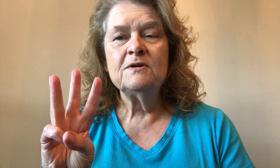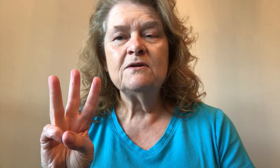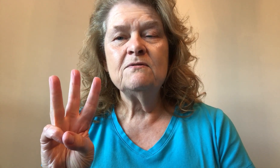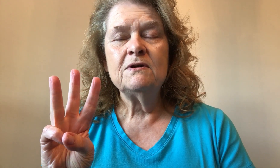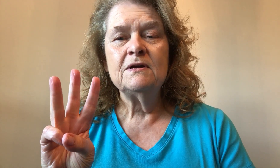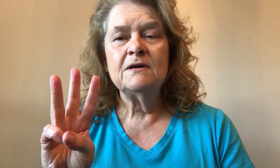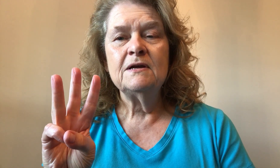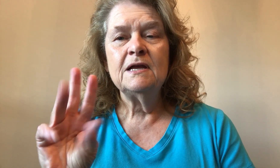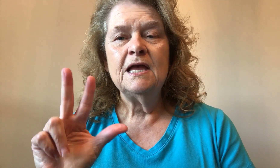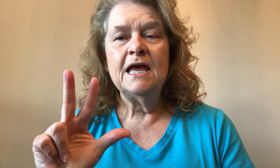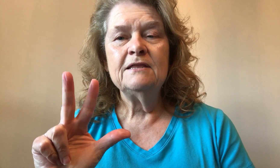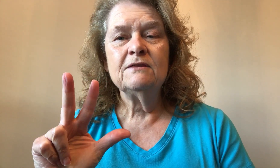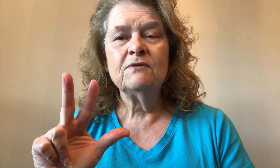W and 3.